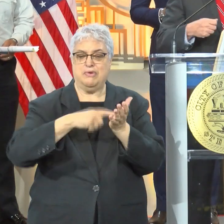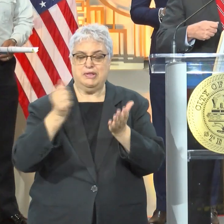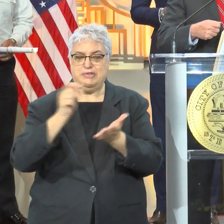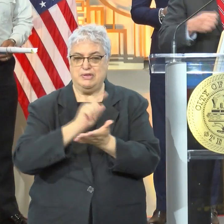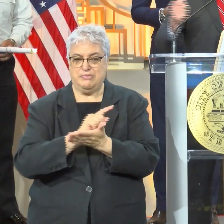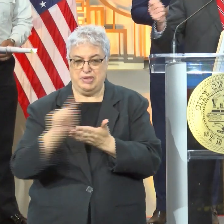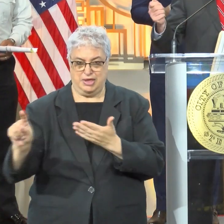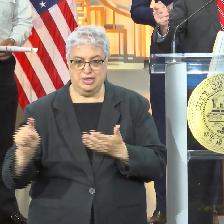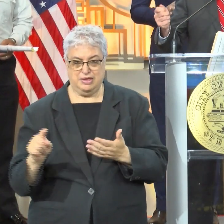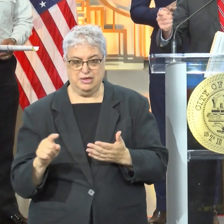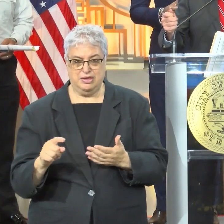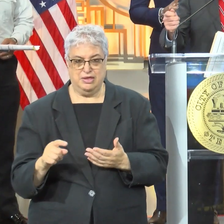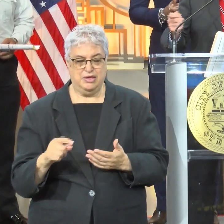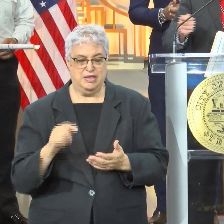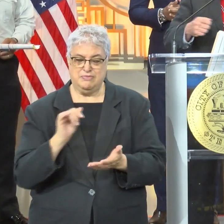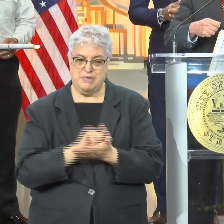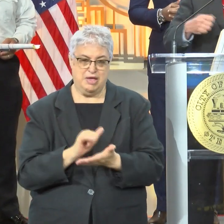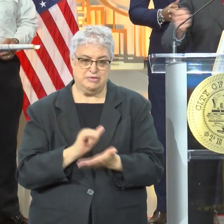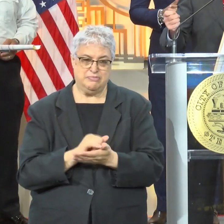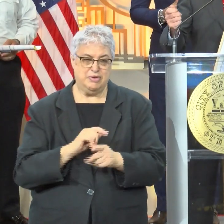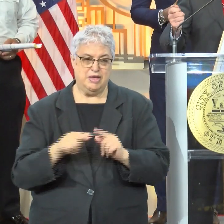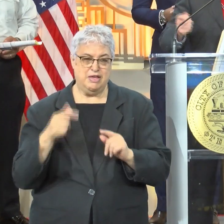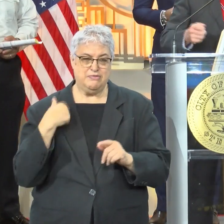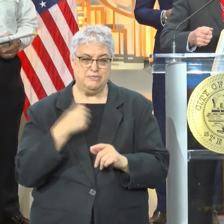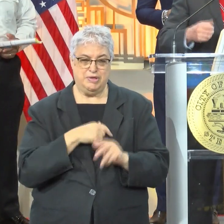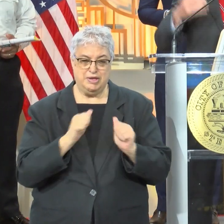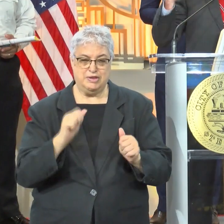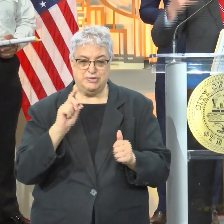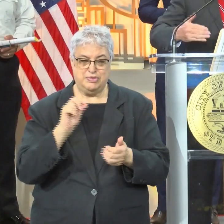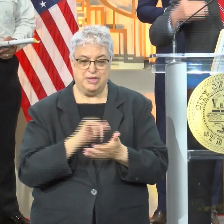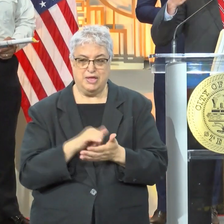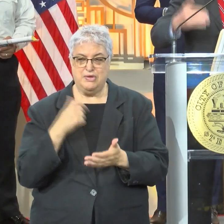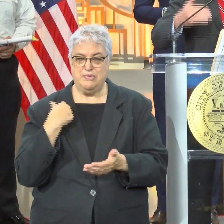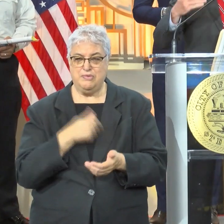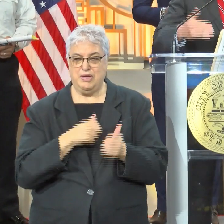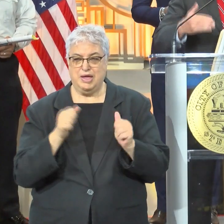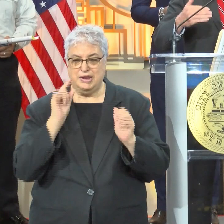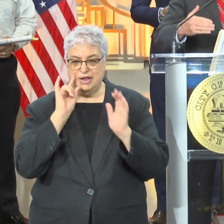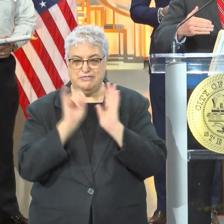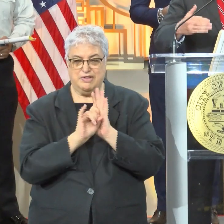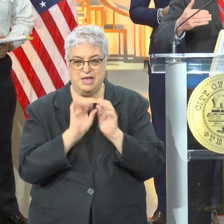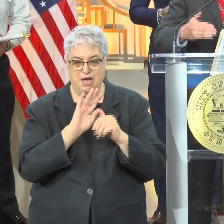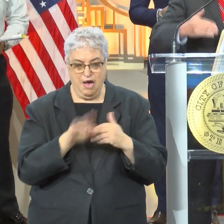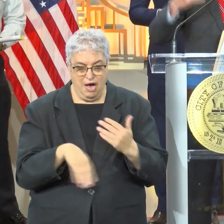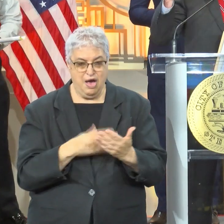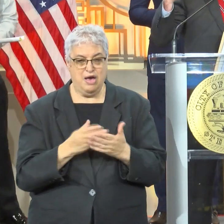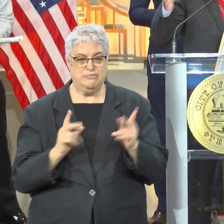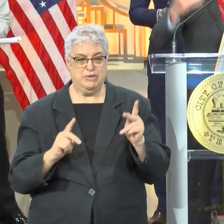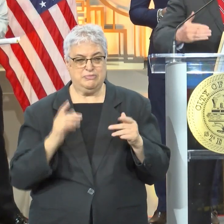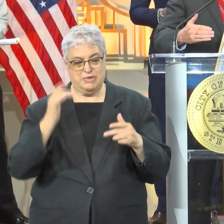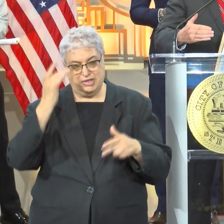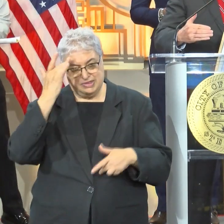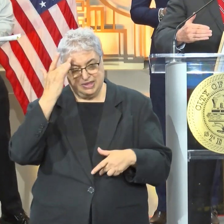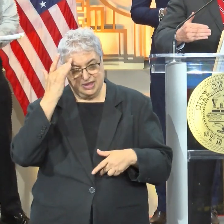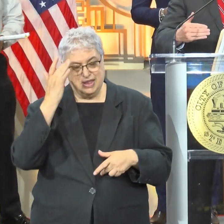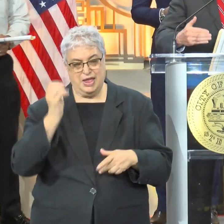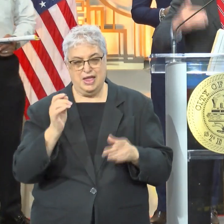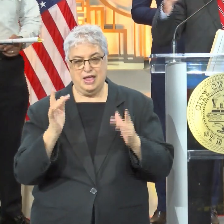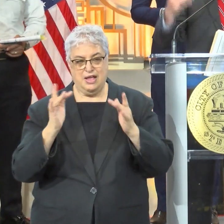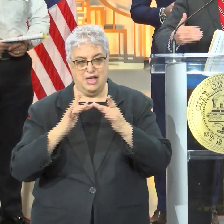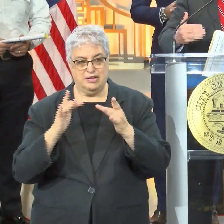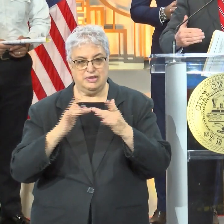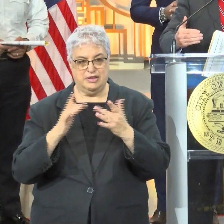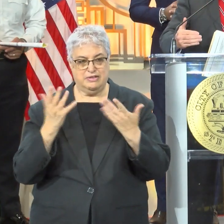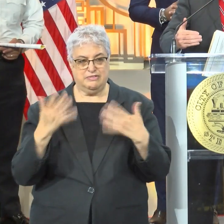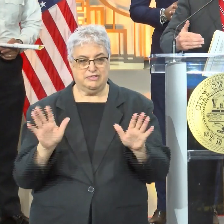do that, it's totally impossible, I understand, but if we could do that, we would be able to identify everyone who is infected and get their contact tracing done